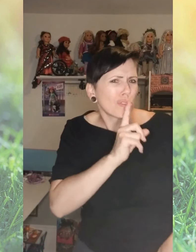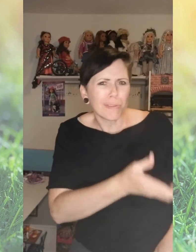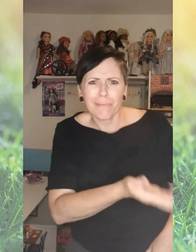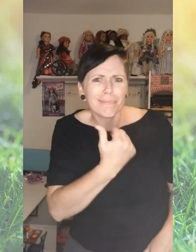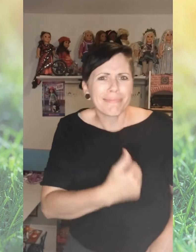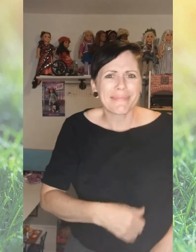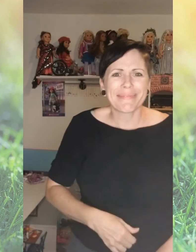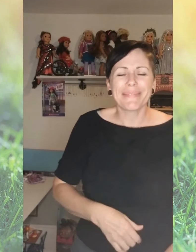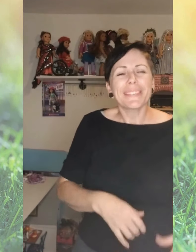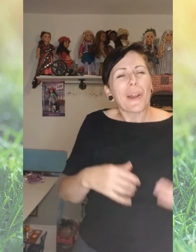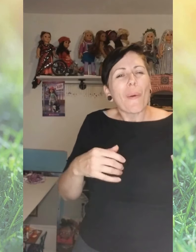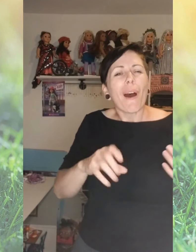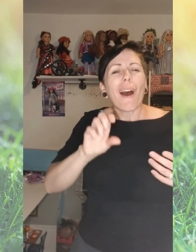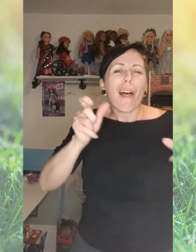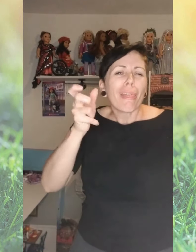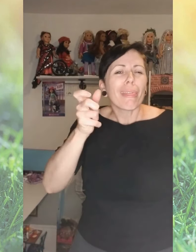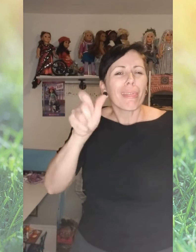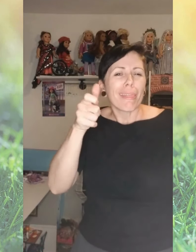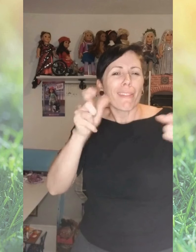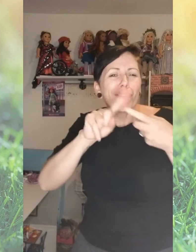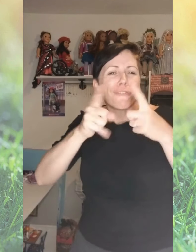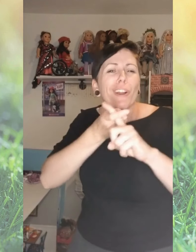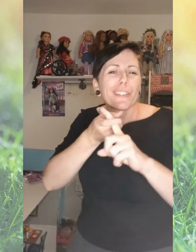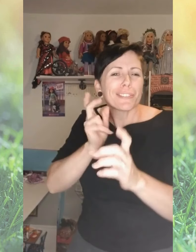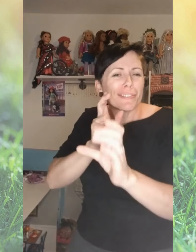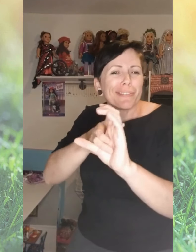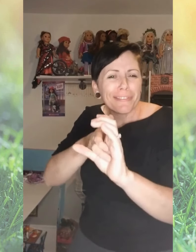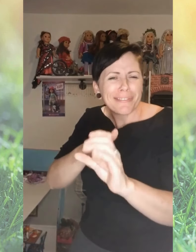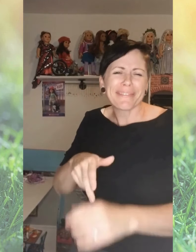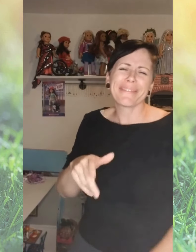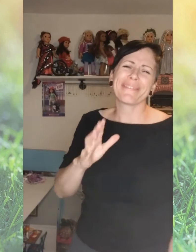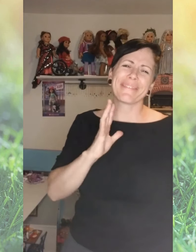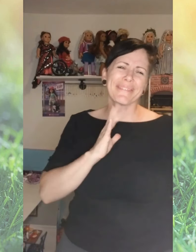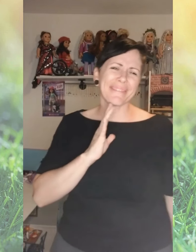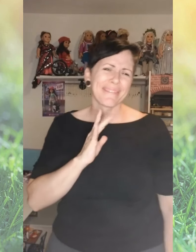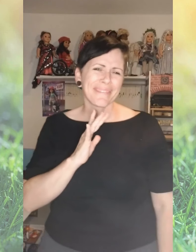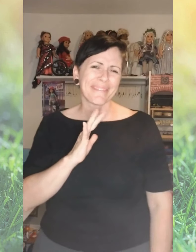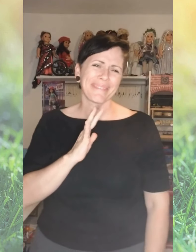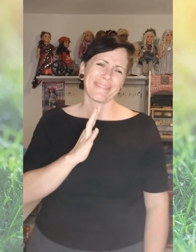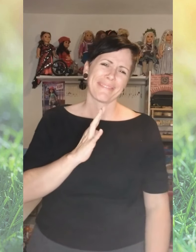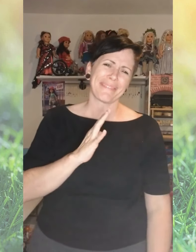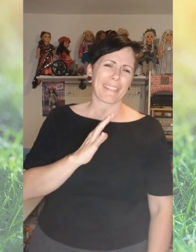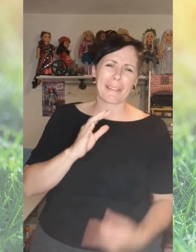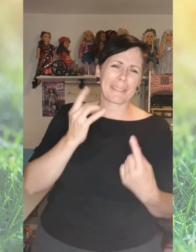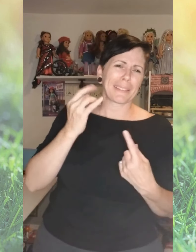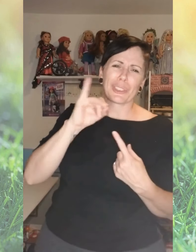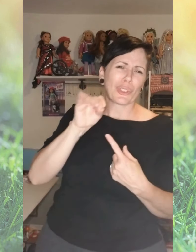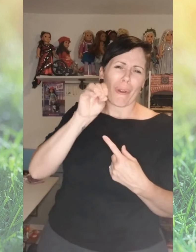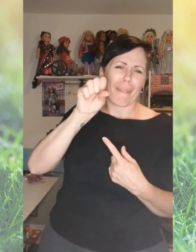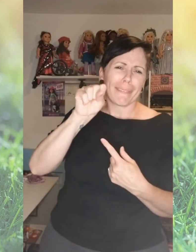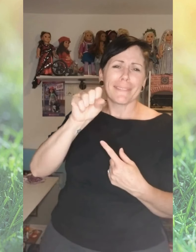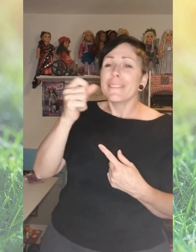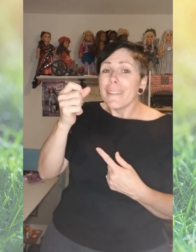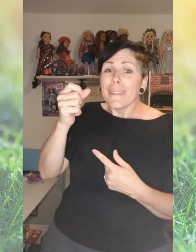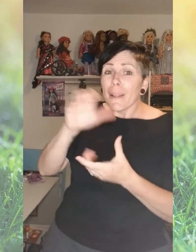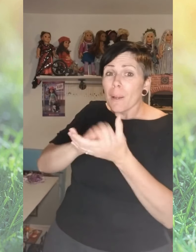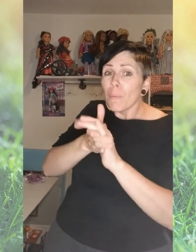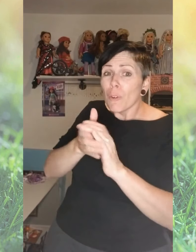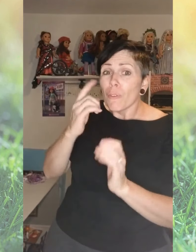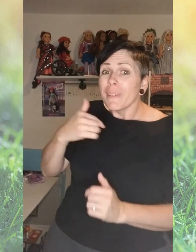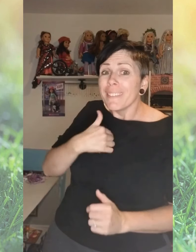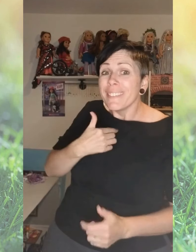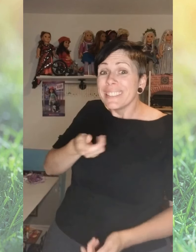burgers. Just lovely, like a lovely community. So that's the picnic and grill scene.